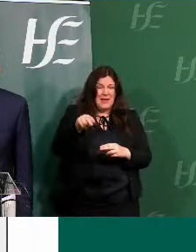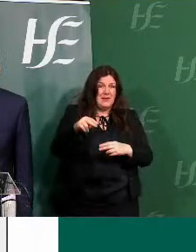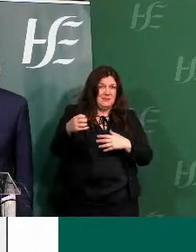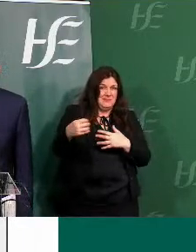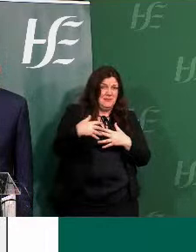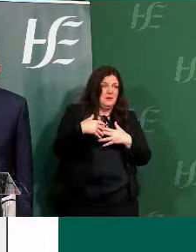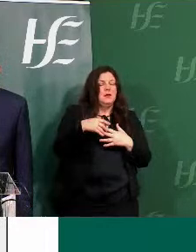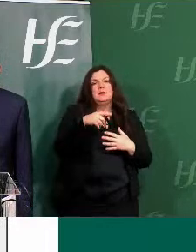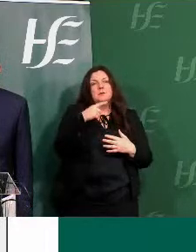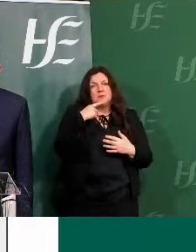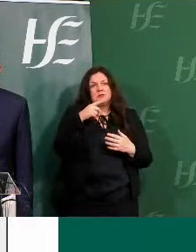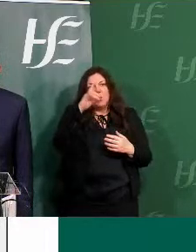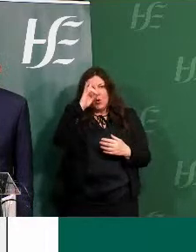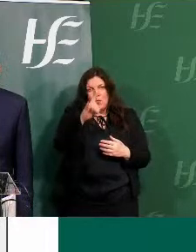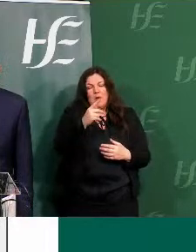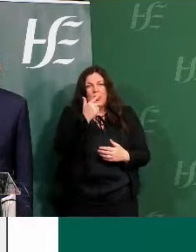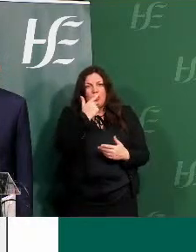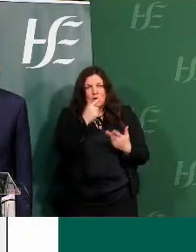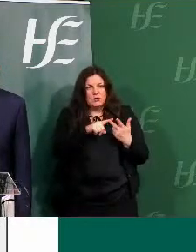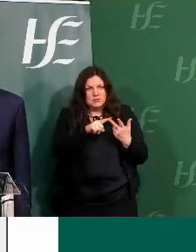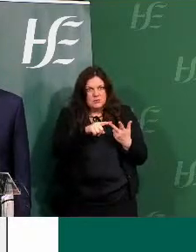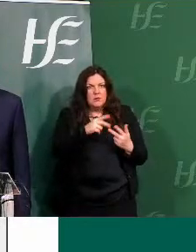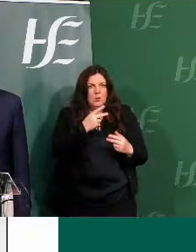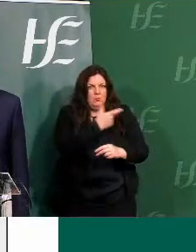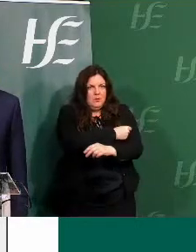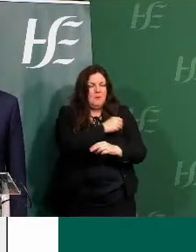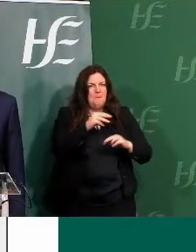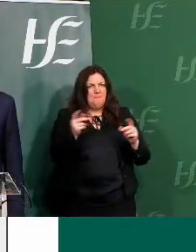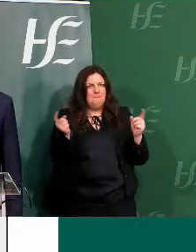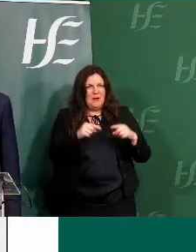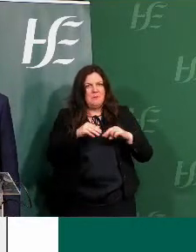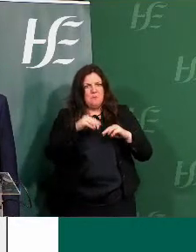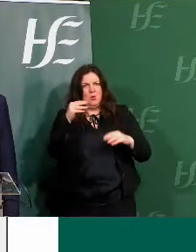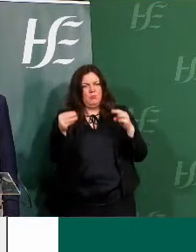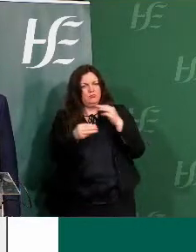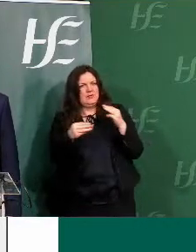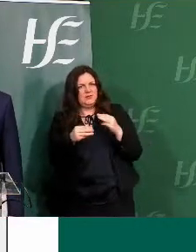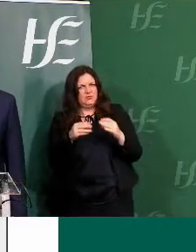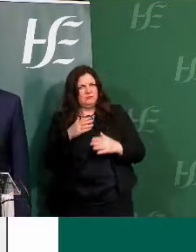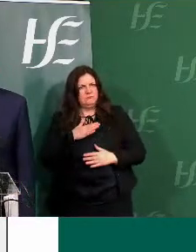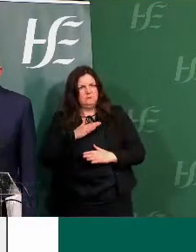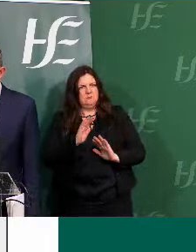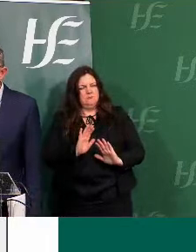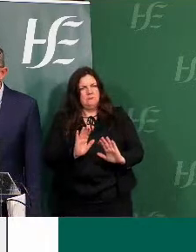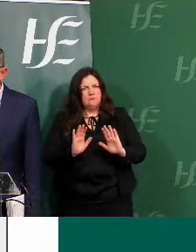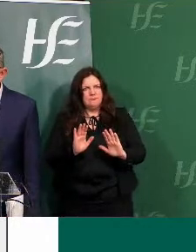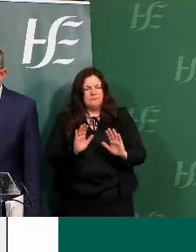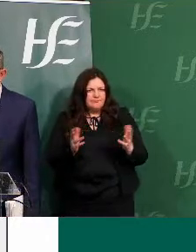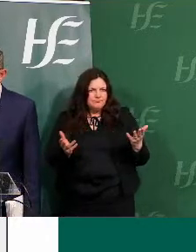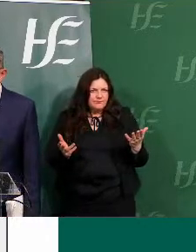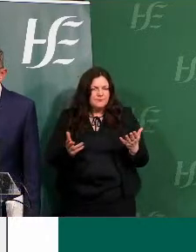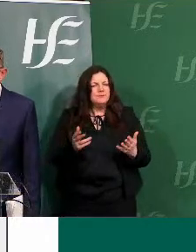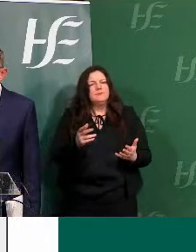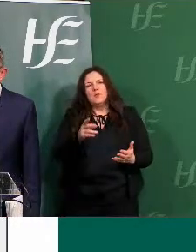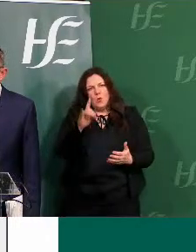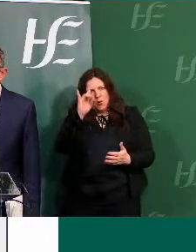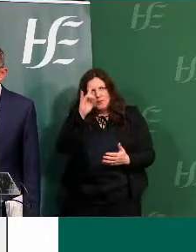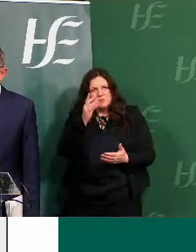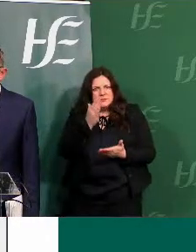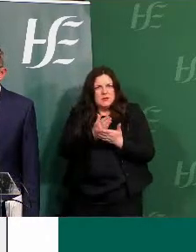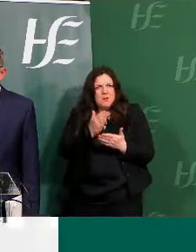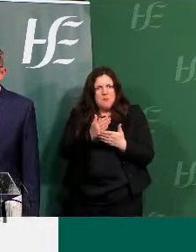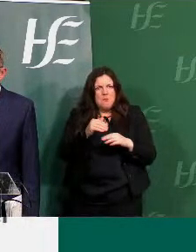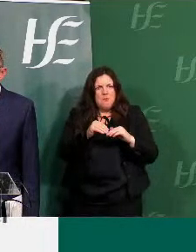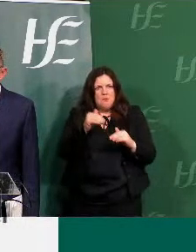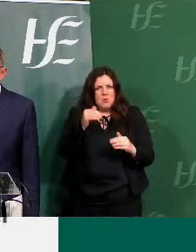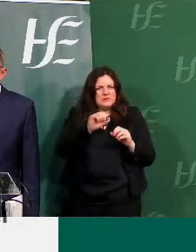considerable immunity from infection. And certainly we also see evidence, we hope, that prevention of serious illness remains to